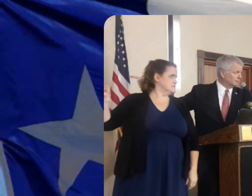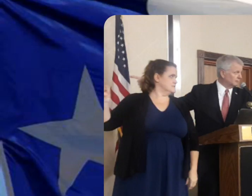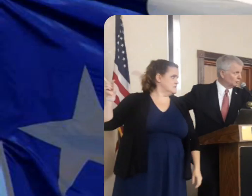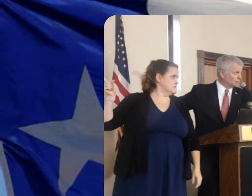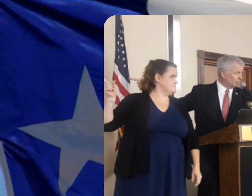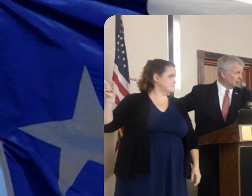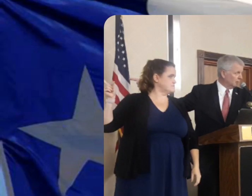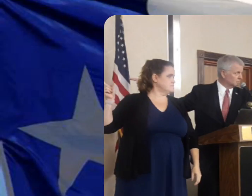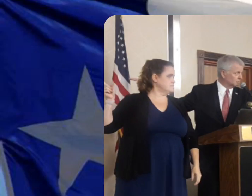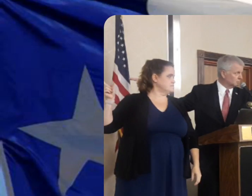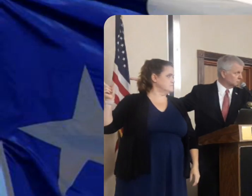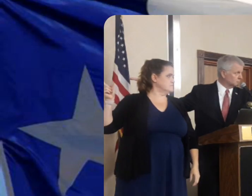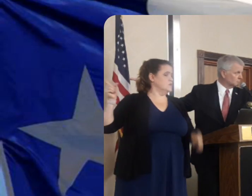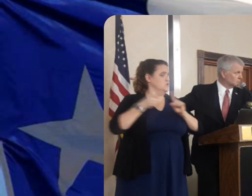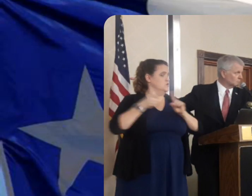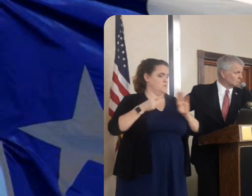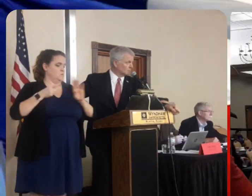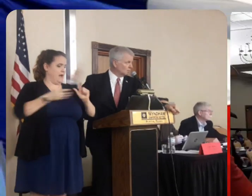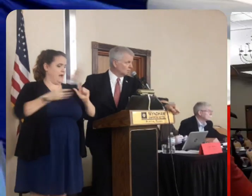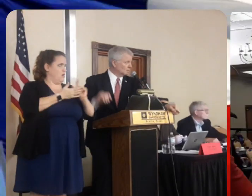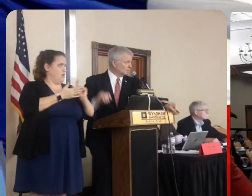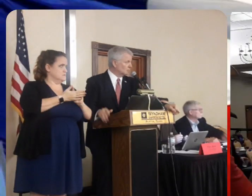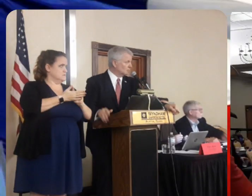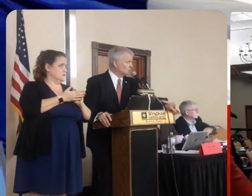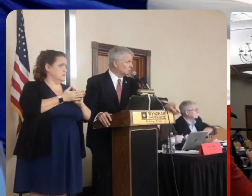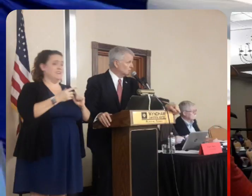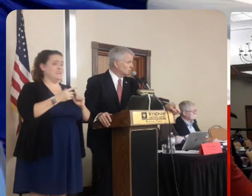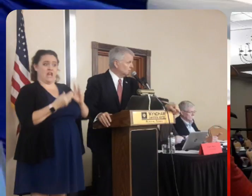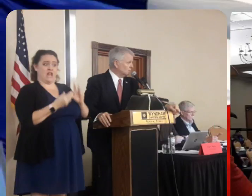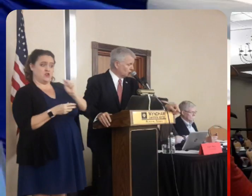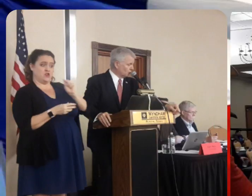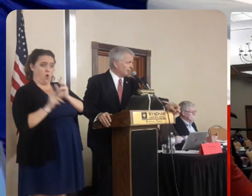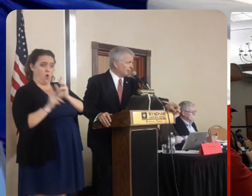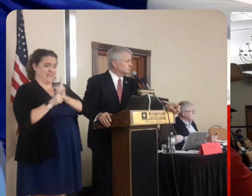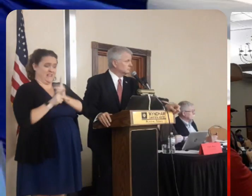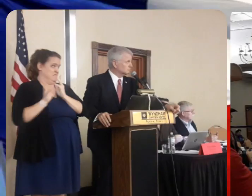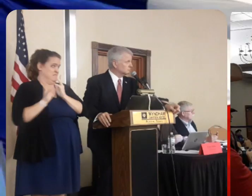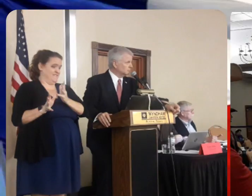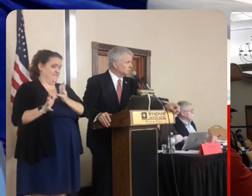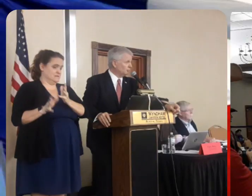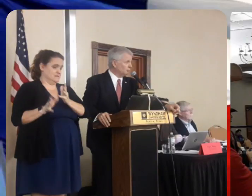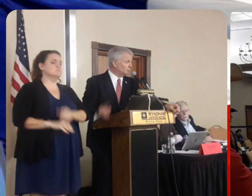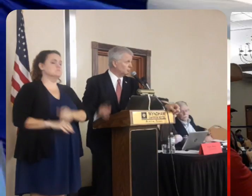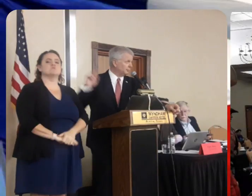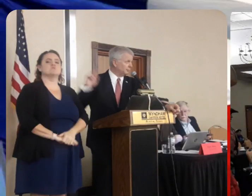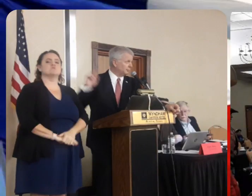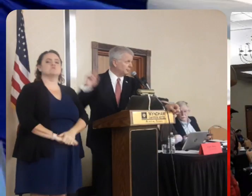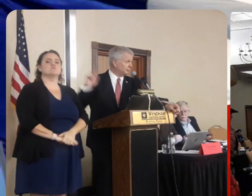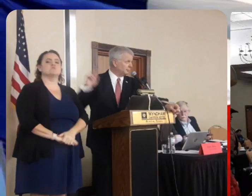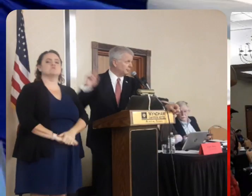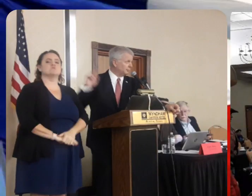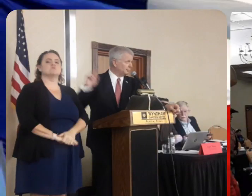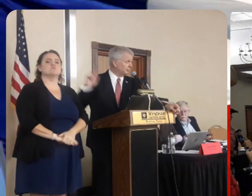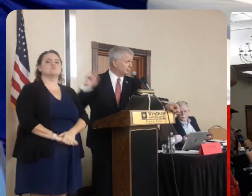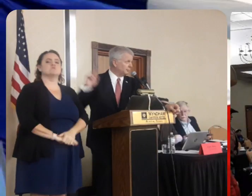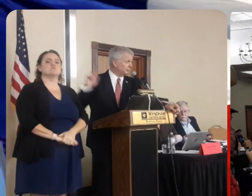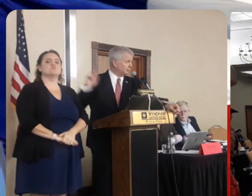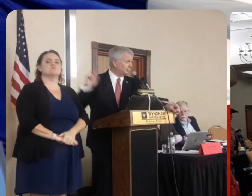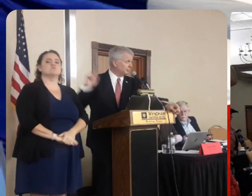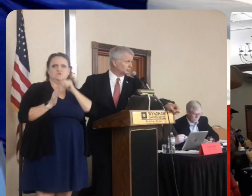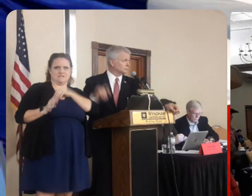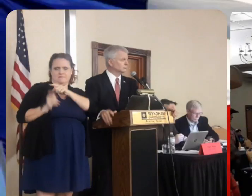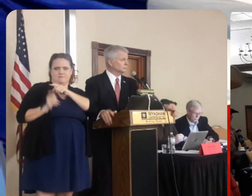our bylaws. And a no vote would keep the previous language? Correct. Thank you, sir. No vote would be to not accept this change.